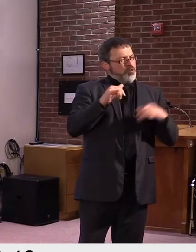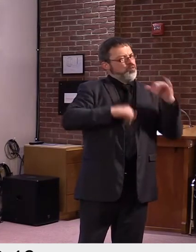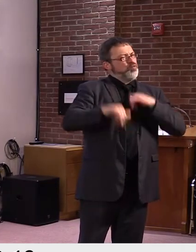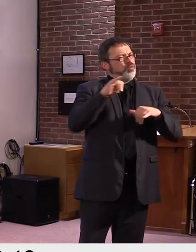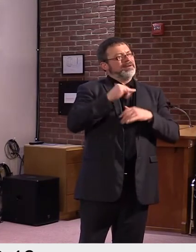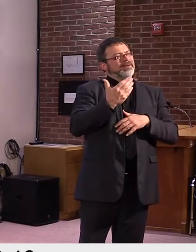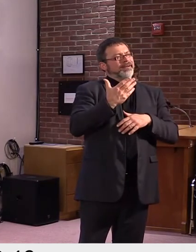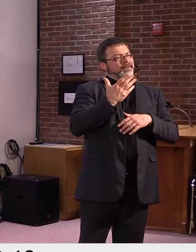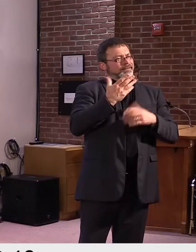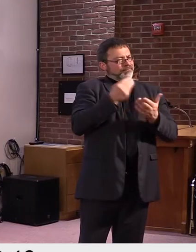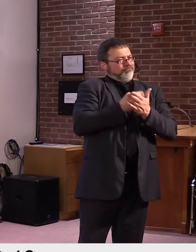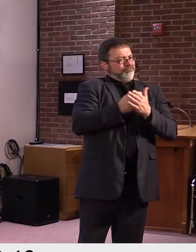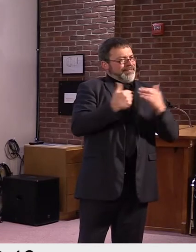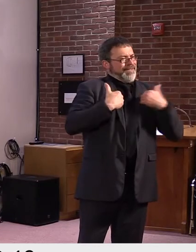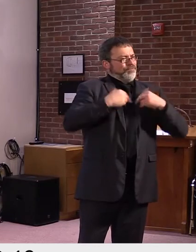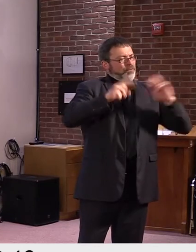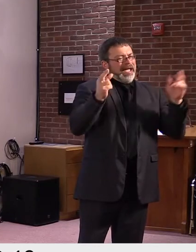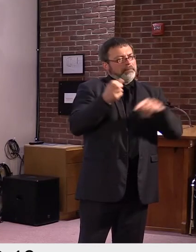governor said. So.